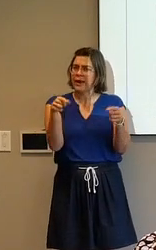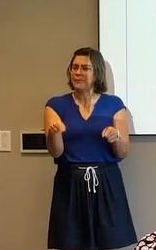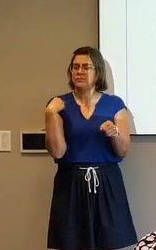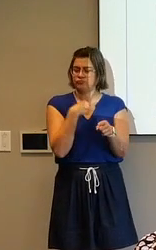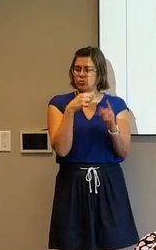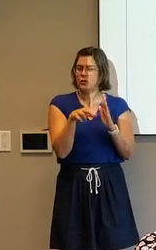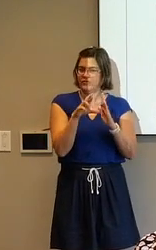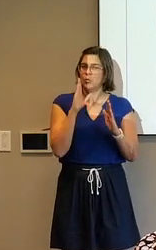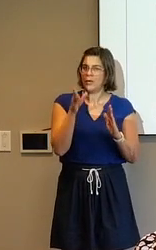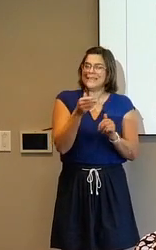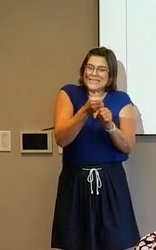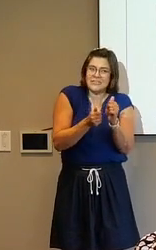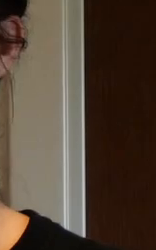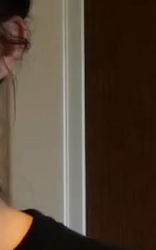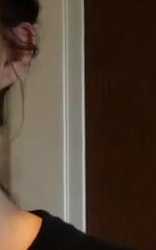of, but...